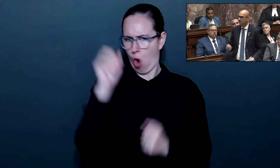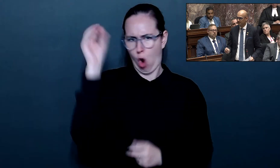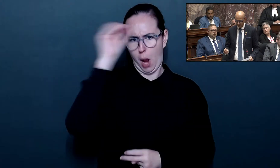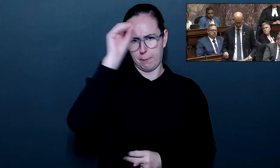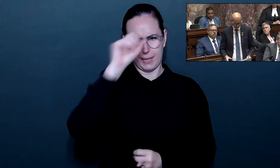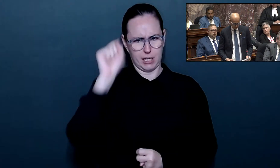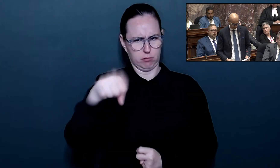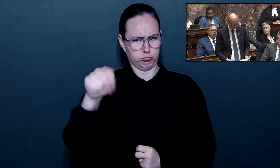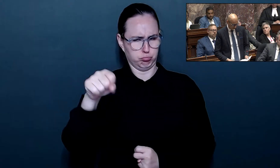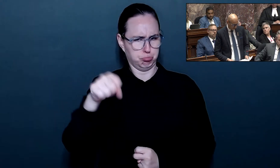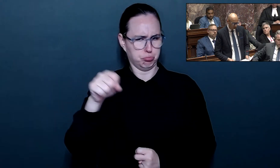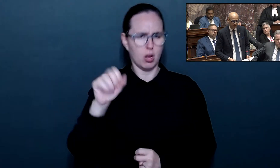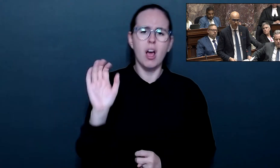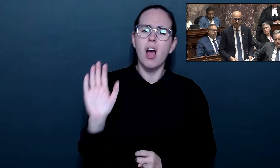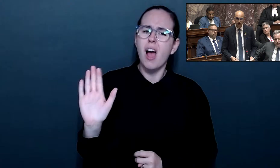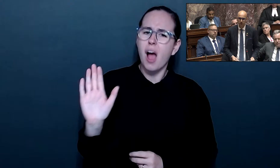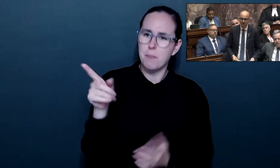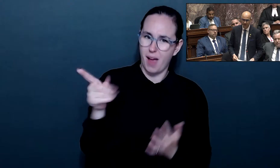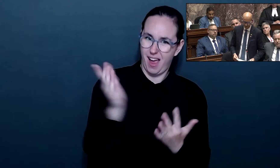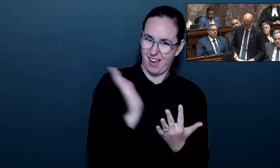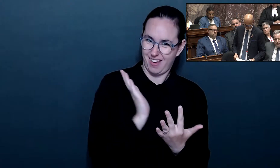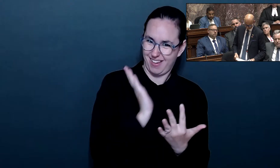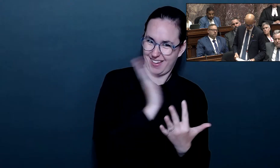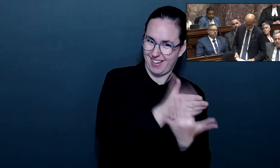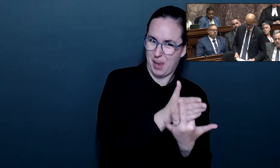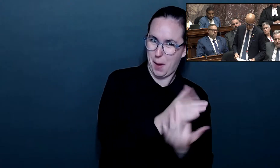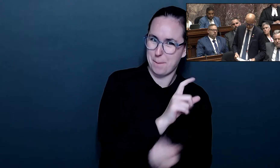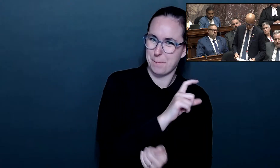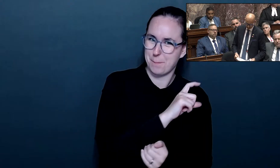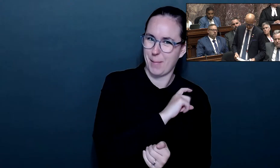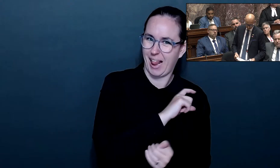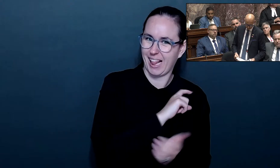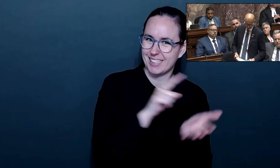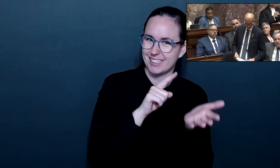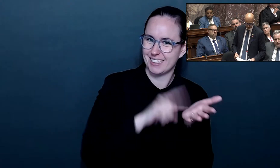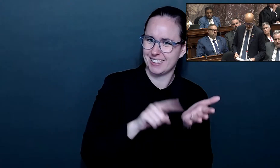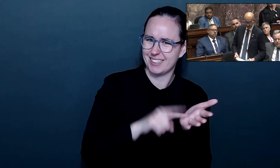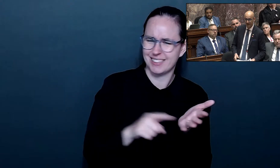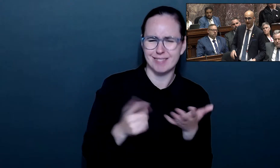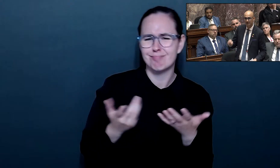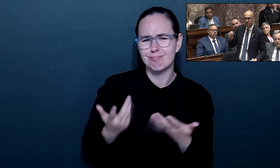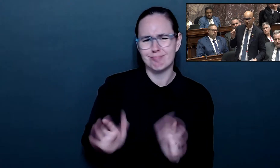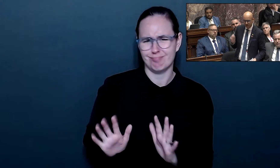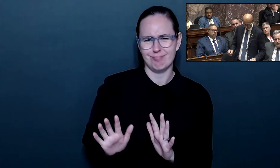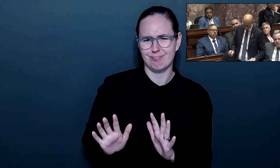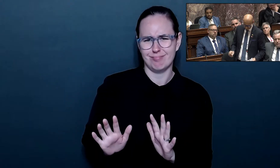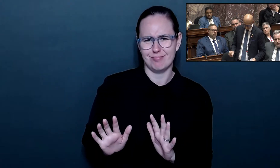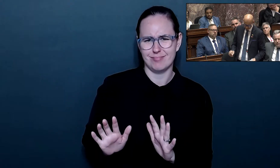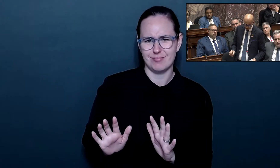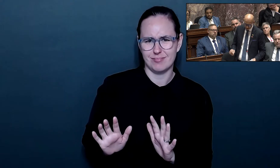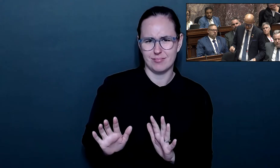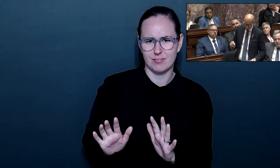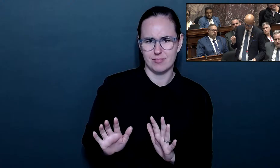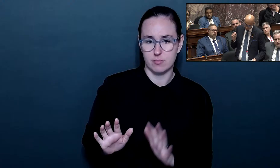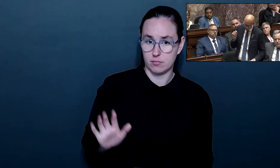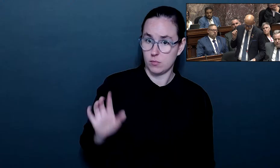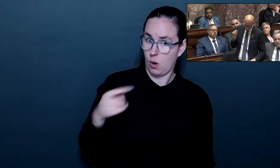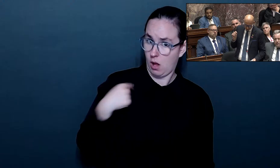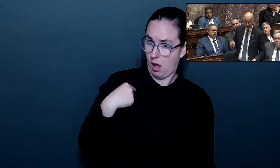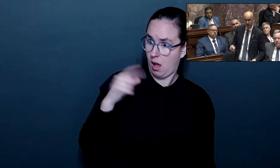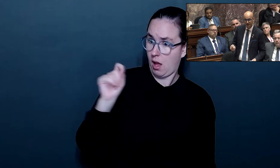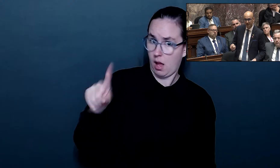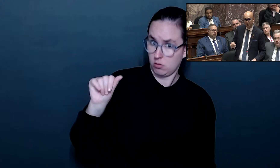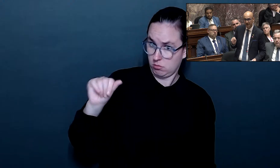police investigation. To the Attorney General, does she agree that the head of this government